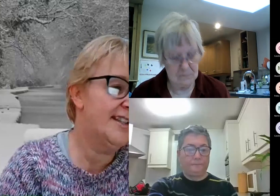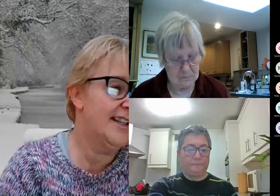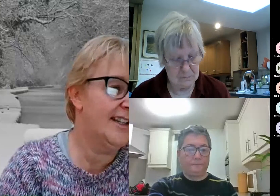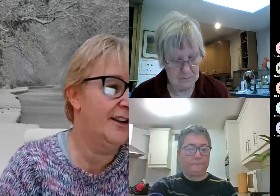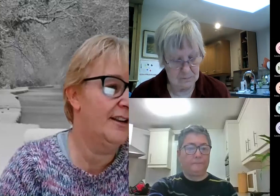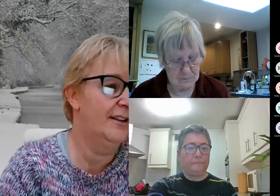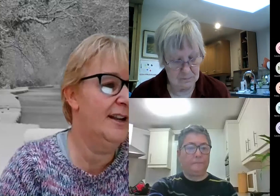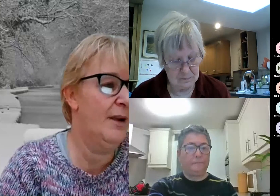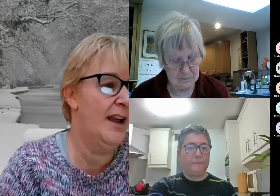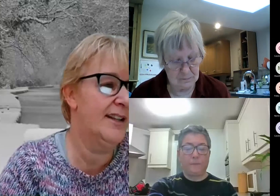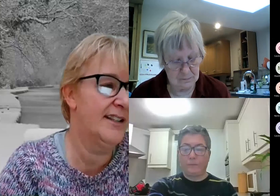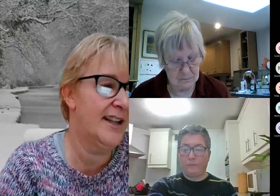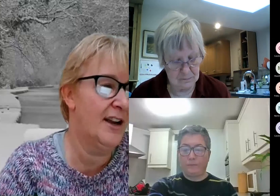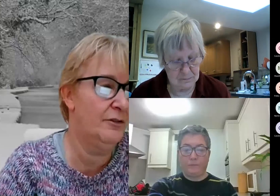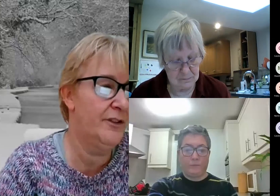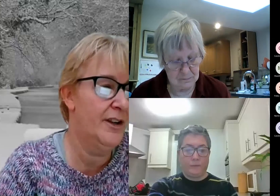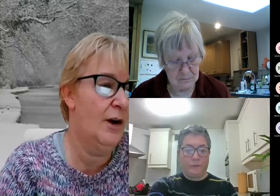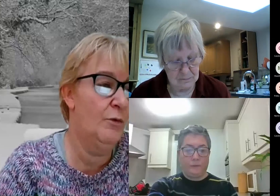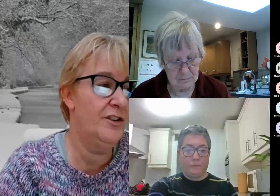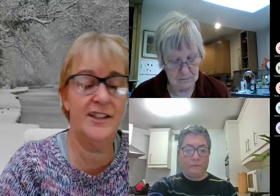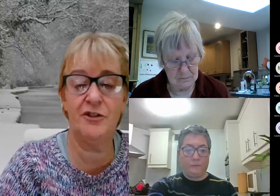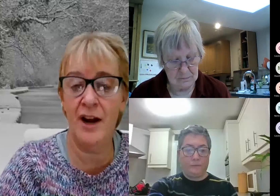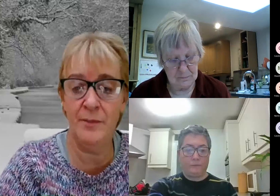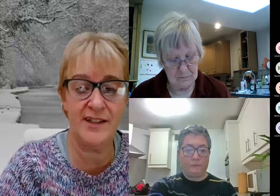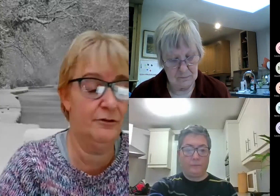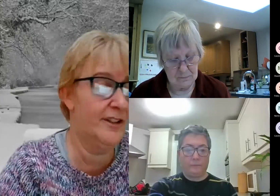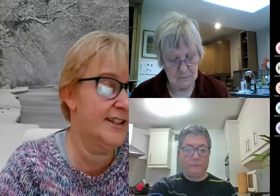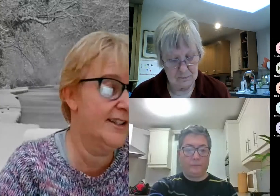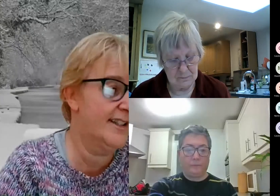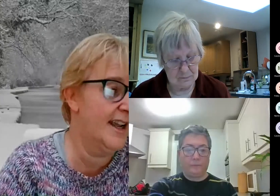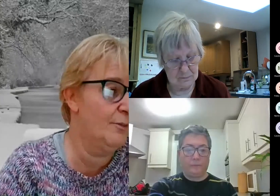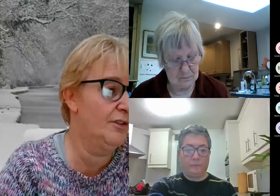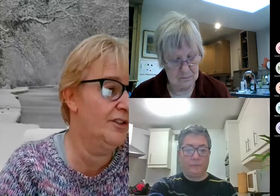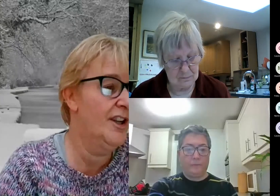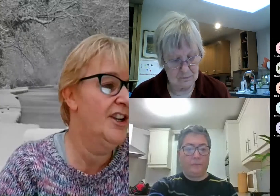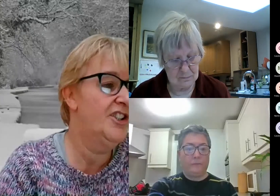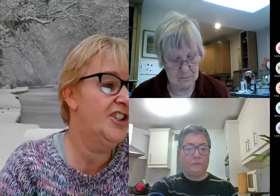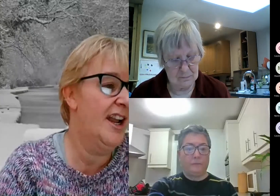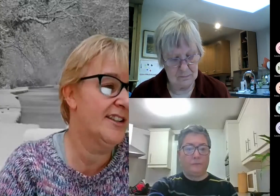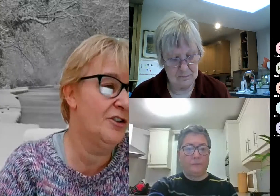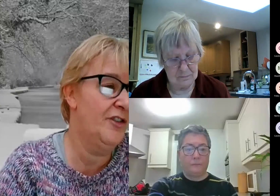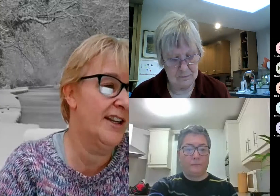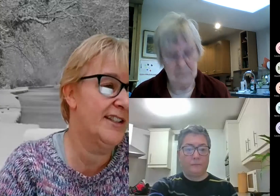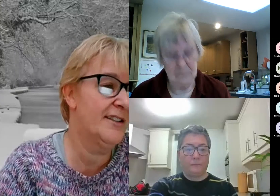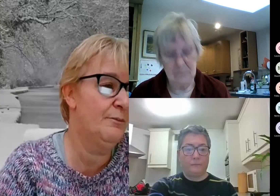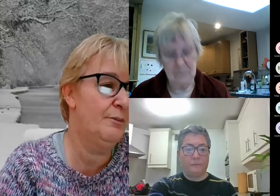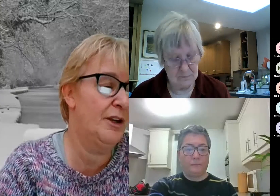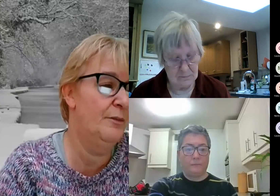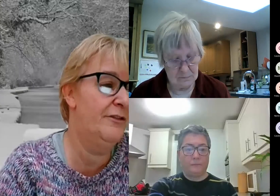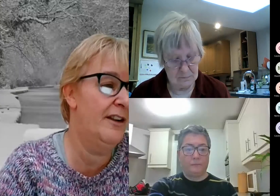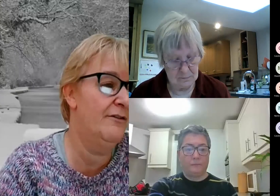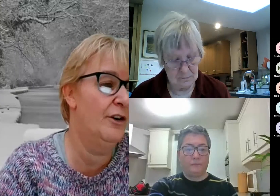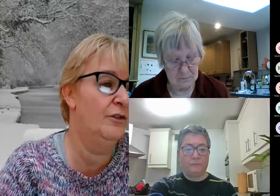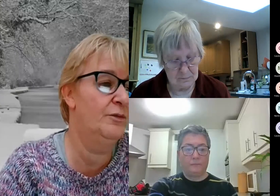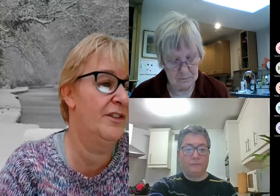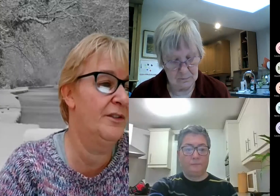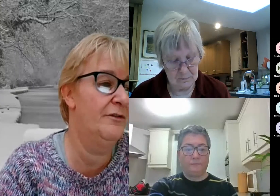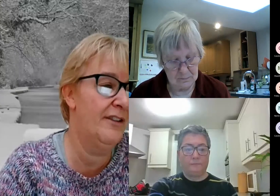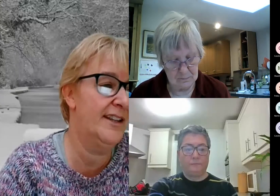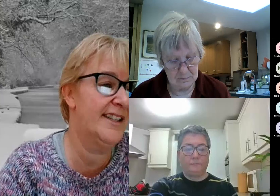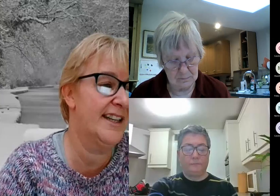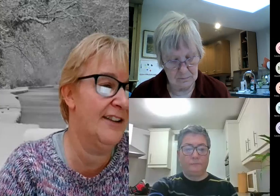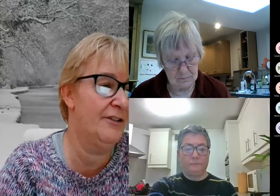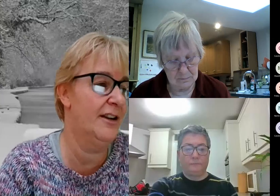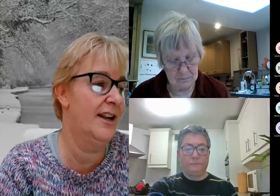Judy isn't significantly impaired herself and wouldn't describe herself as disabled, she has nonetheless become very involved with